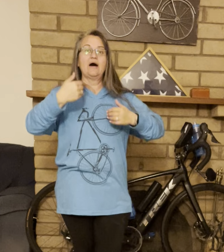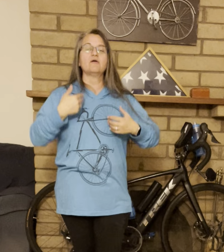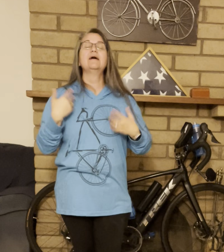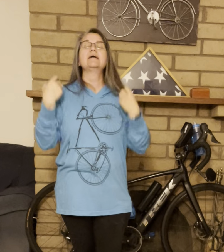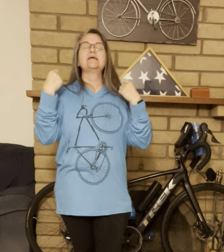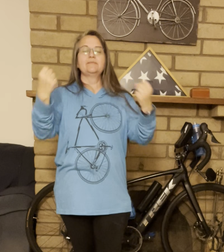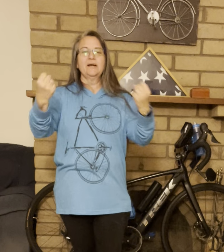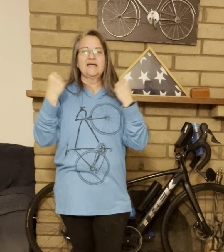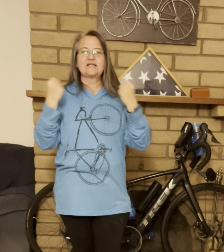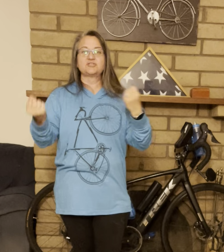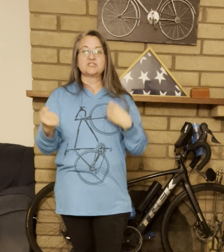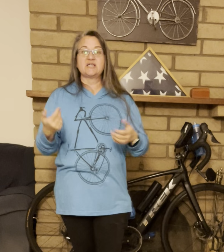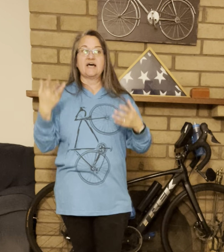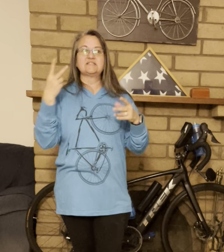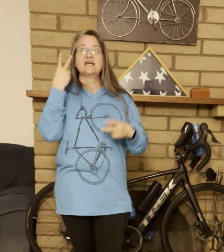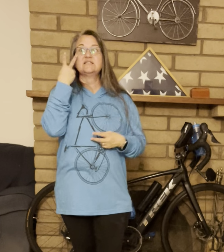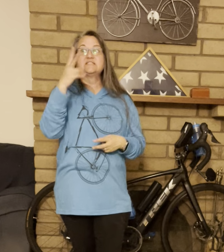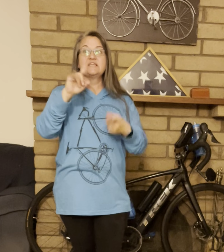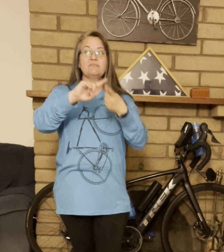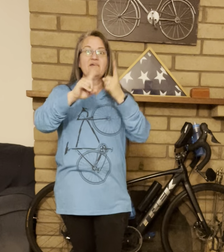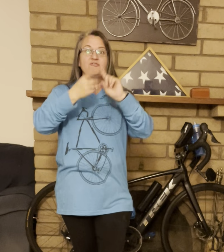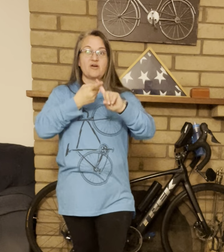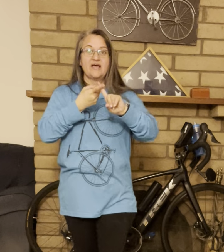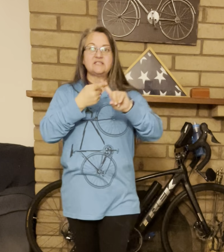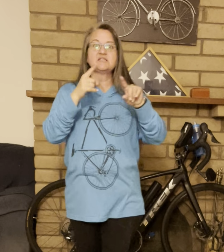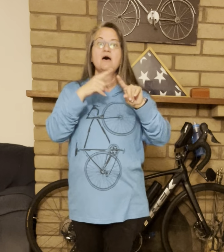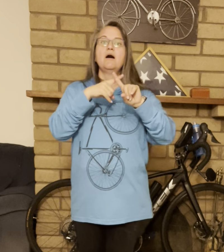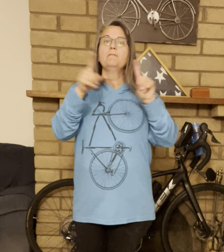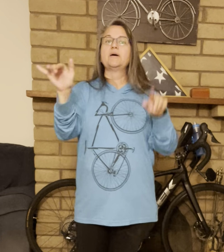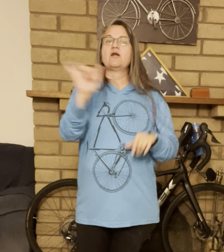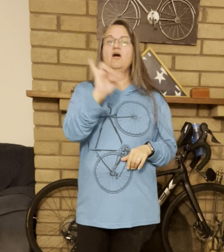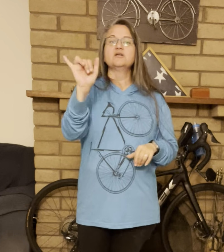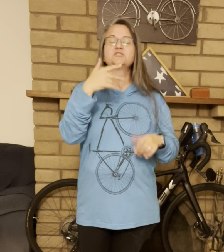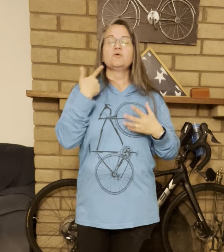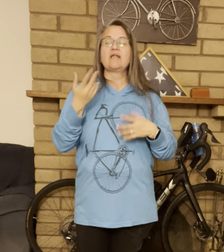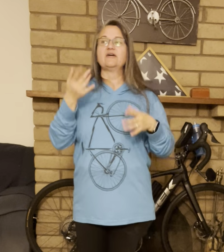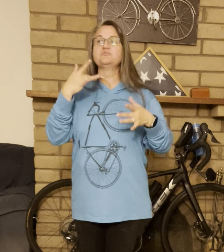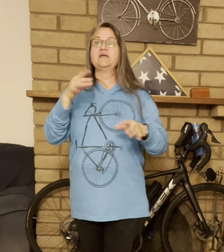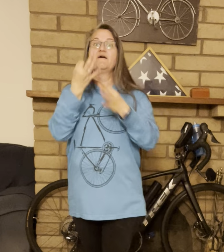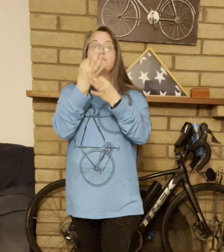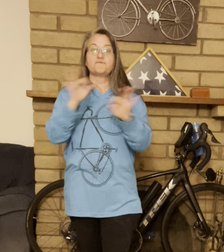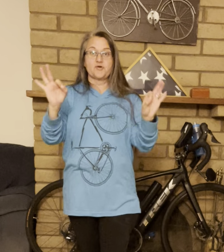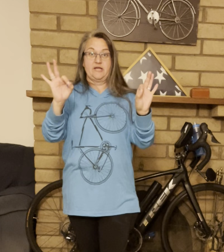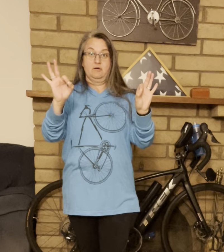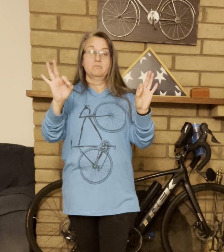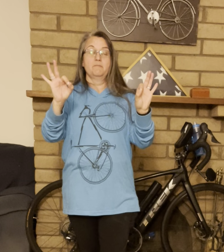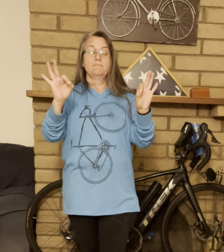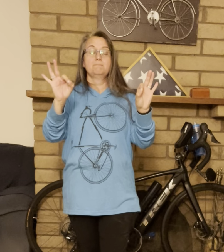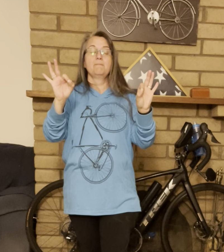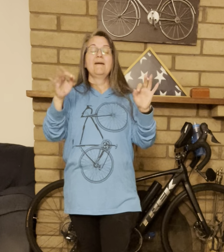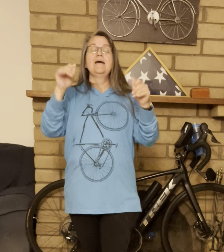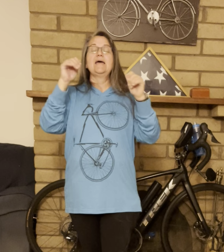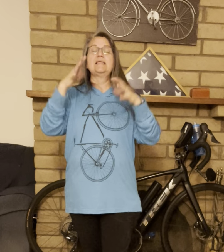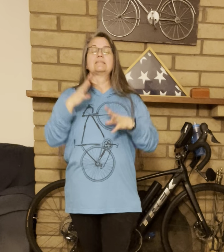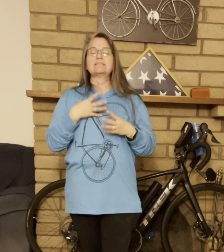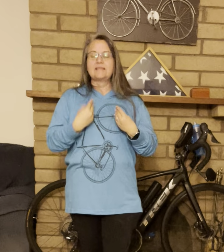out, get my exercise, see my friends, but it also allows me freedom. It